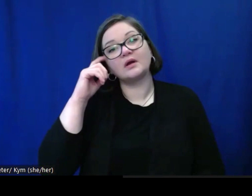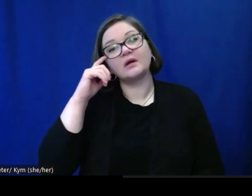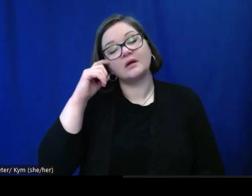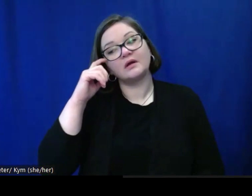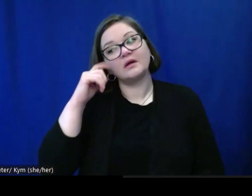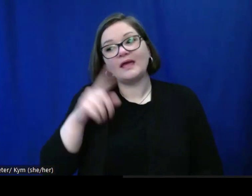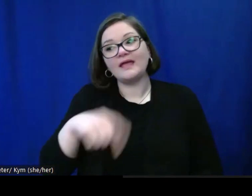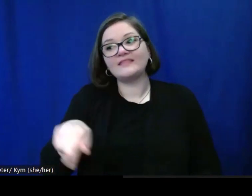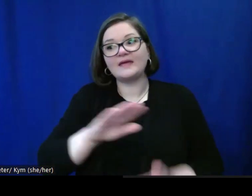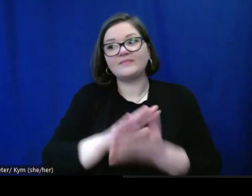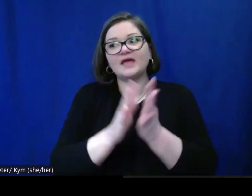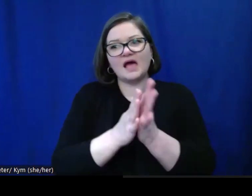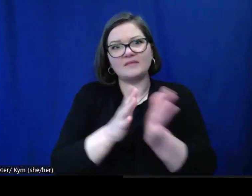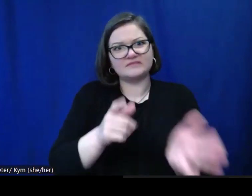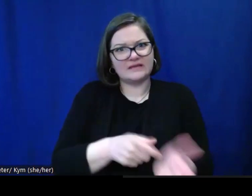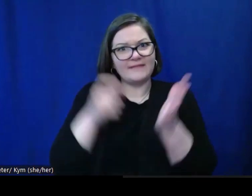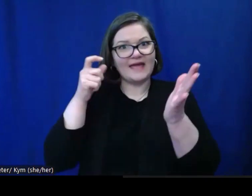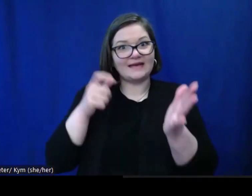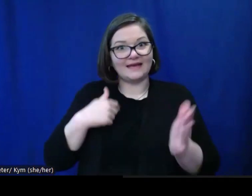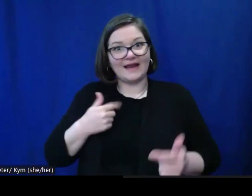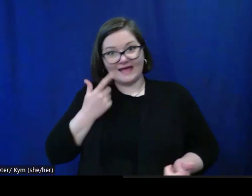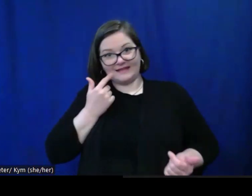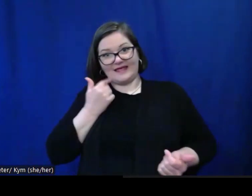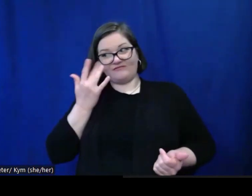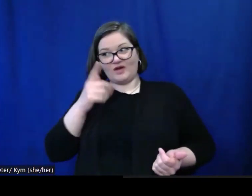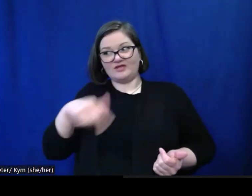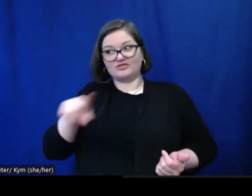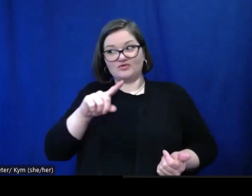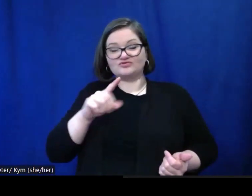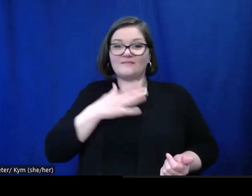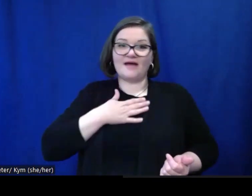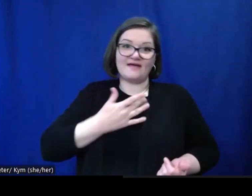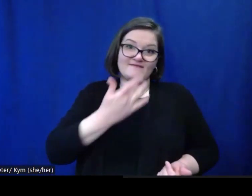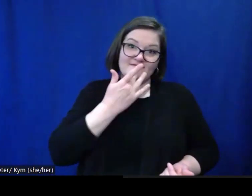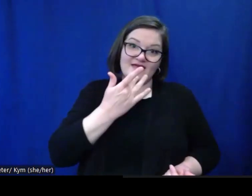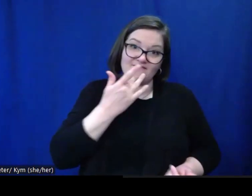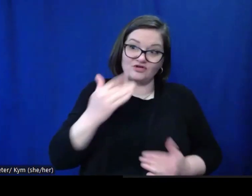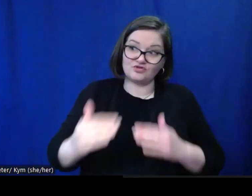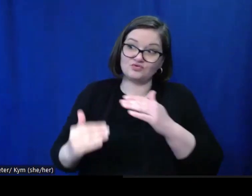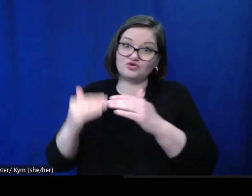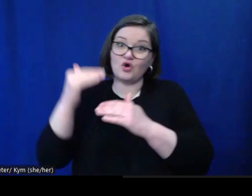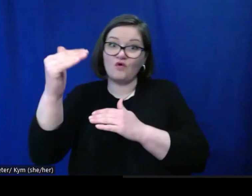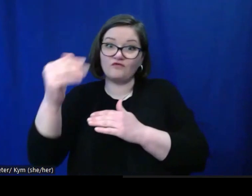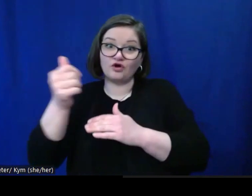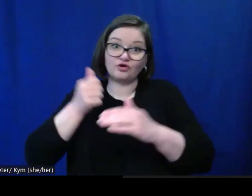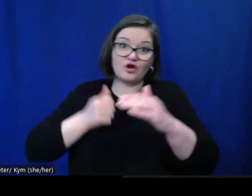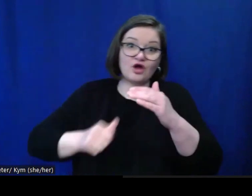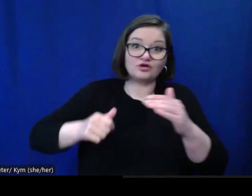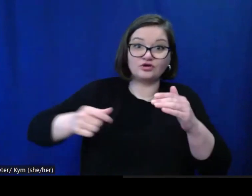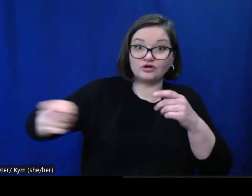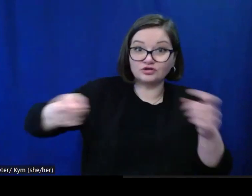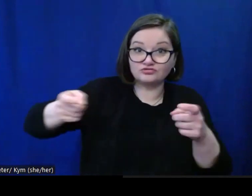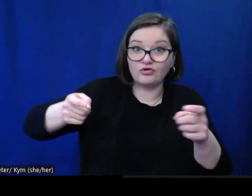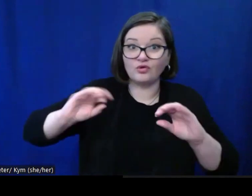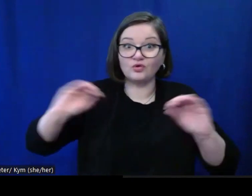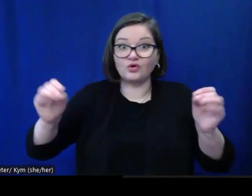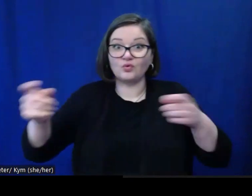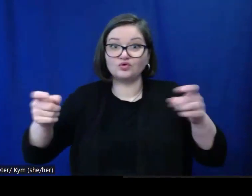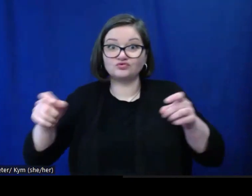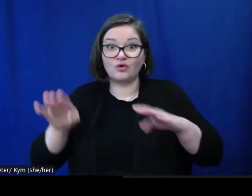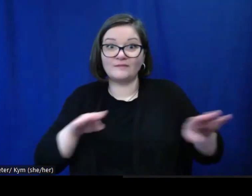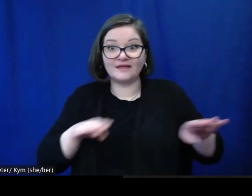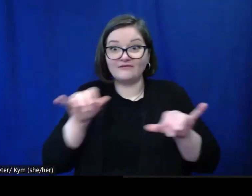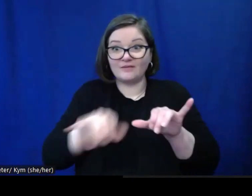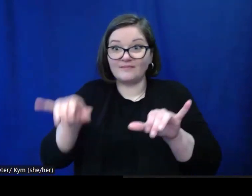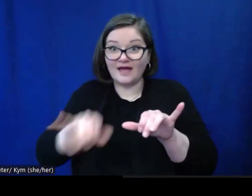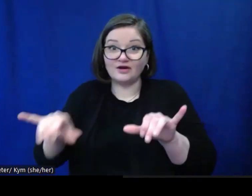of giggle because those are sort of my favorite, like these the over-controlled or uncontrolled behavioral patterns. They like, you know